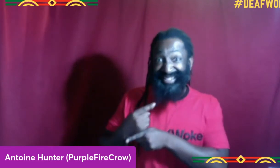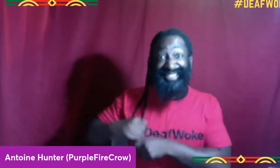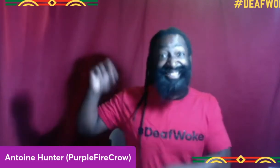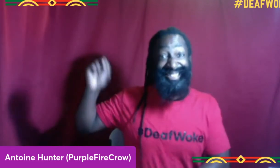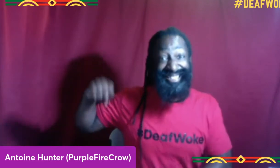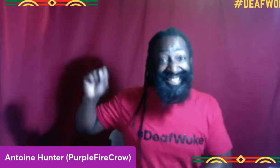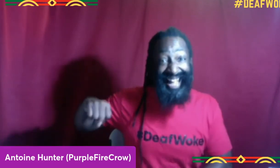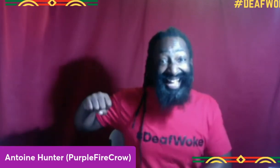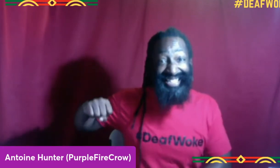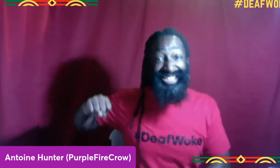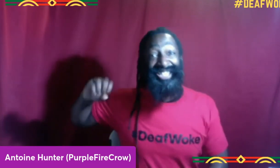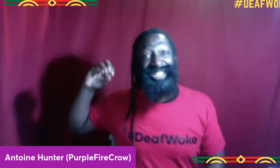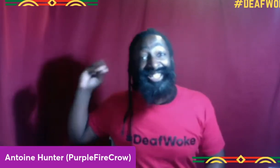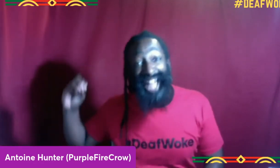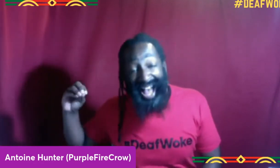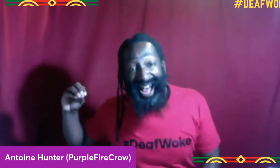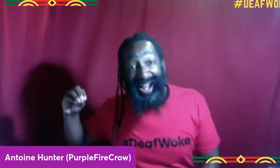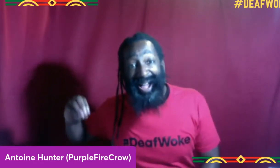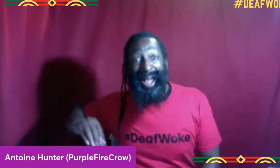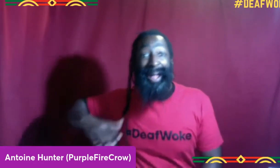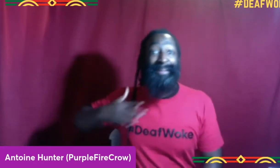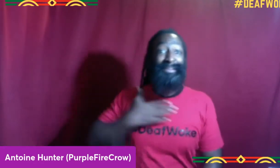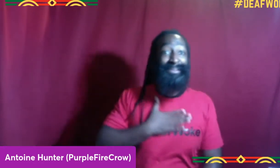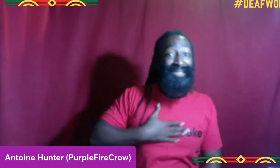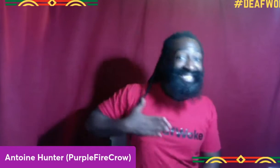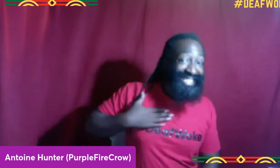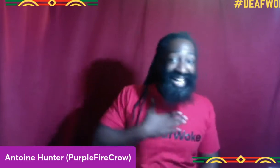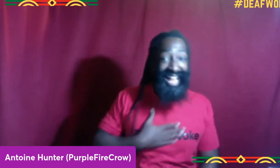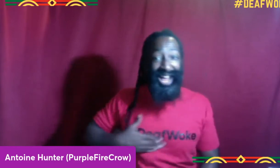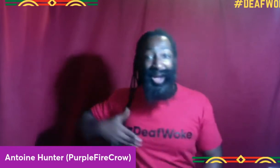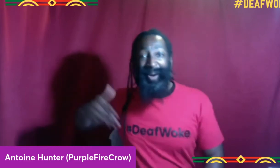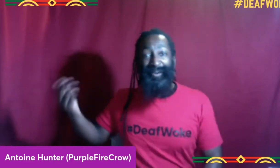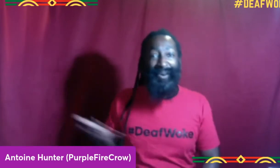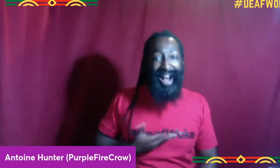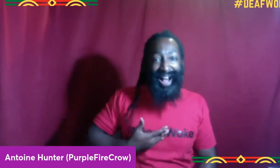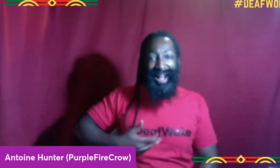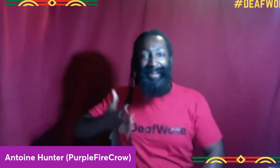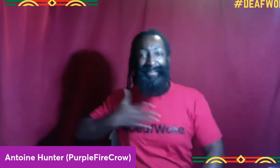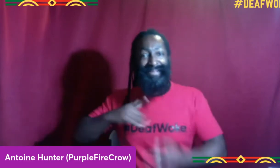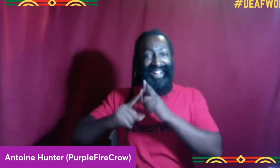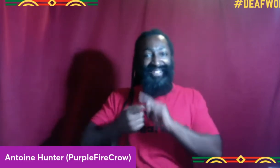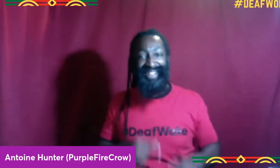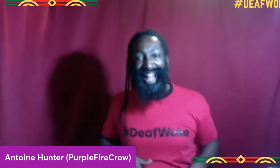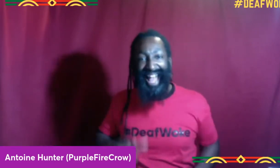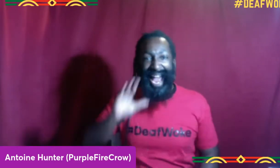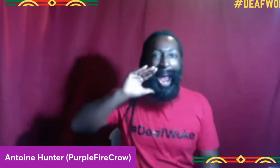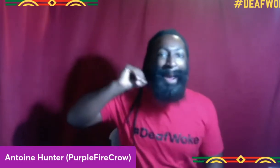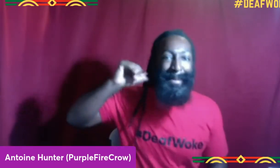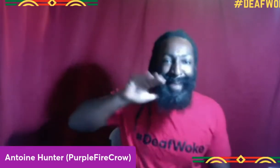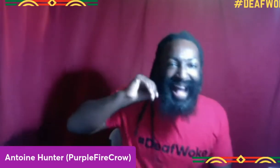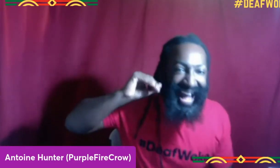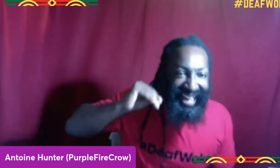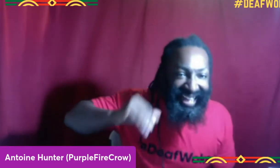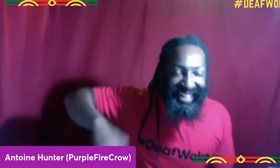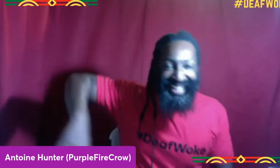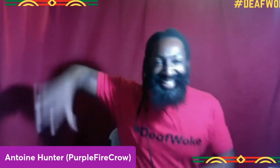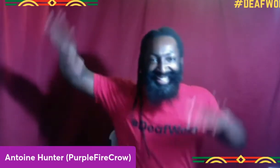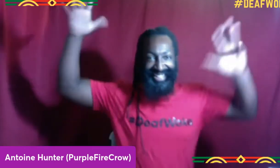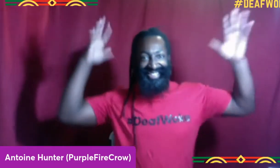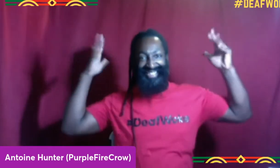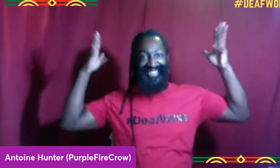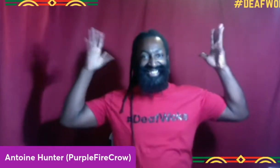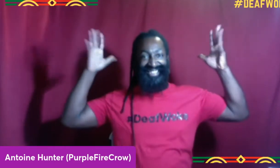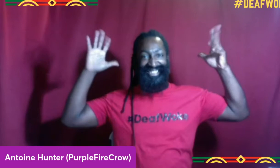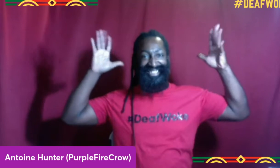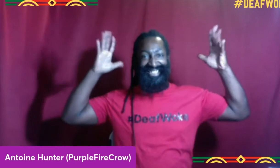So Armani and I discussed it. And we were like, hey, let's run that show again. So please welcome my friend,